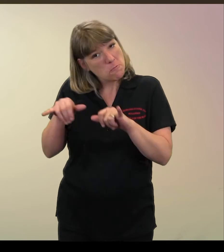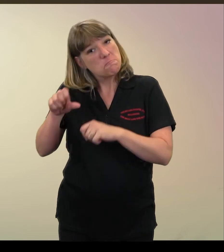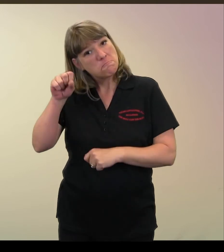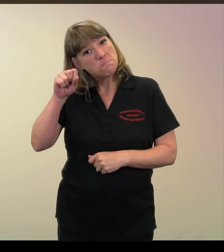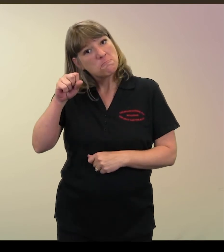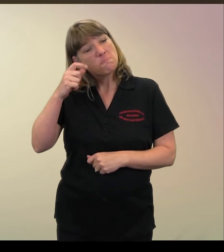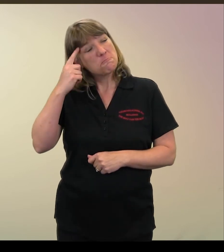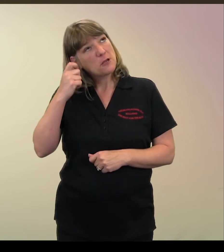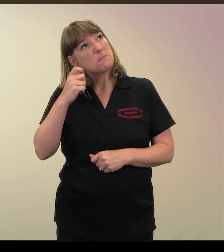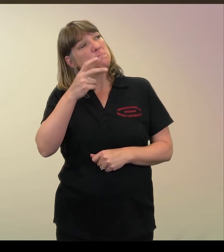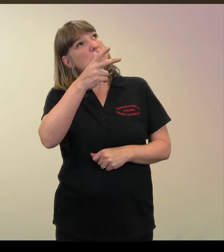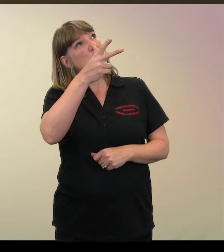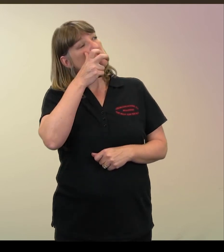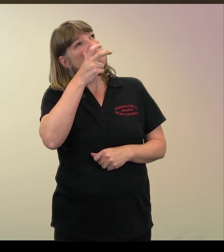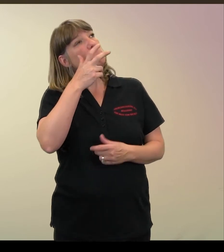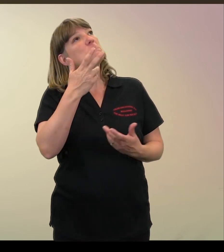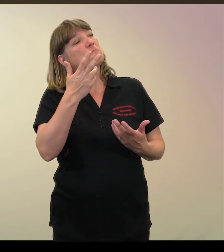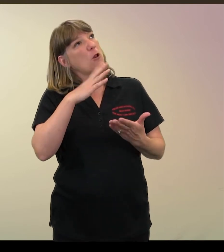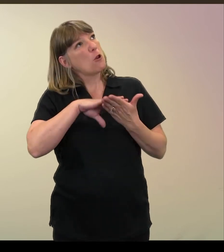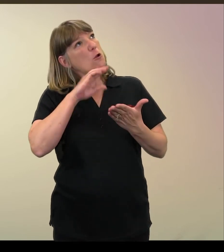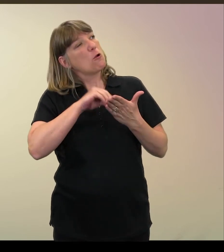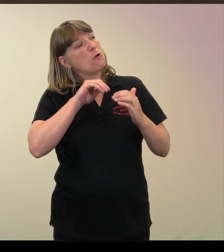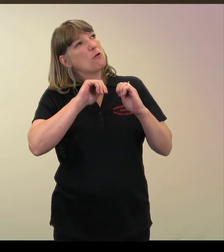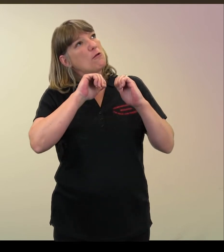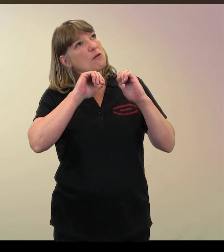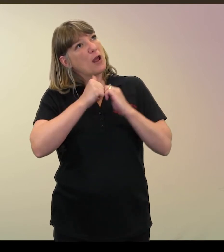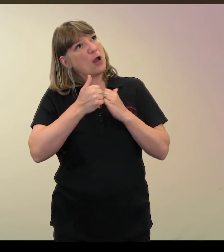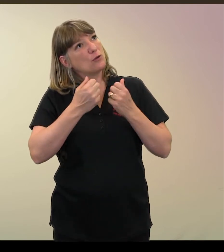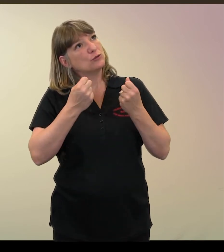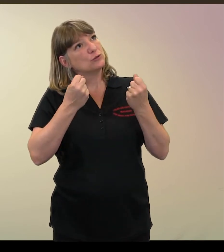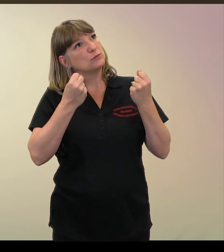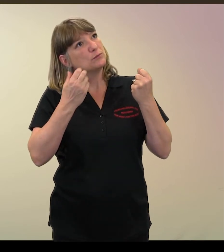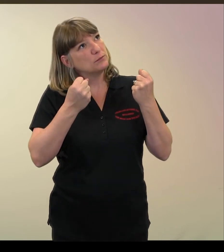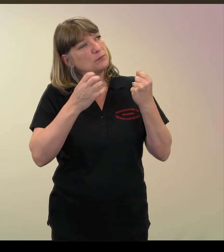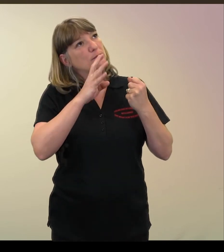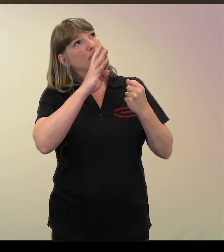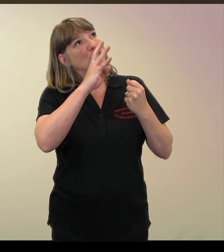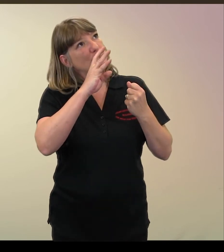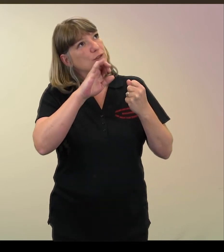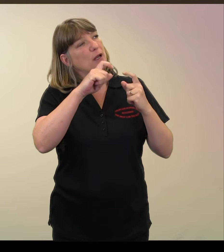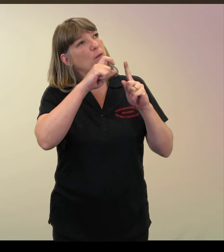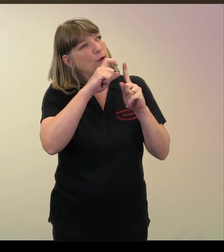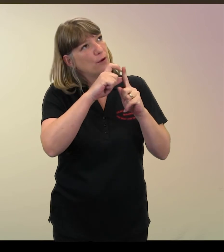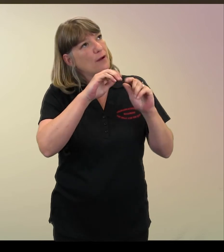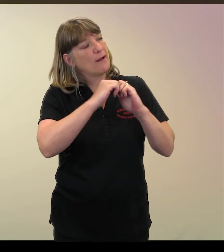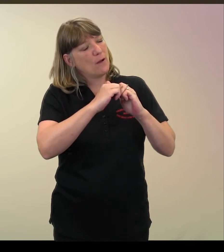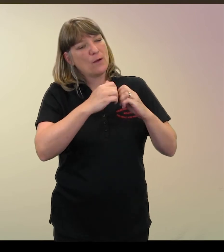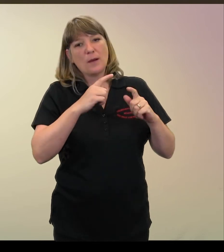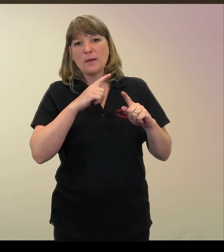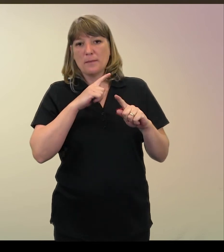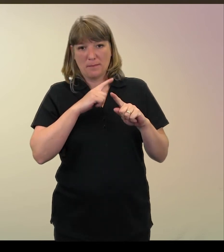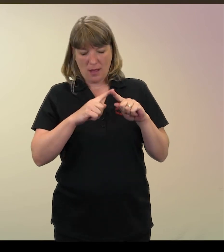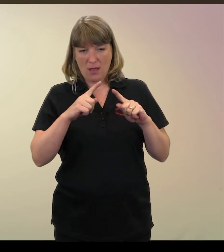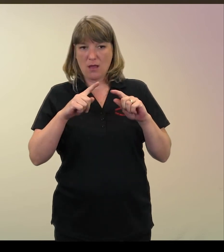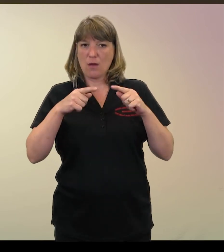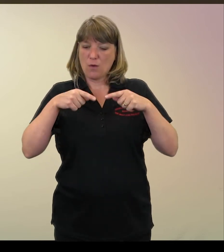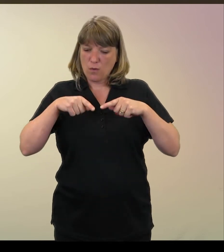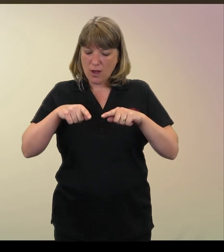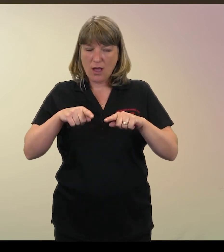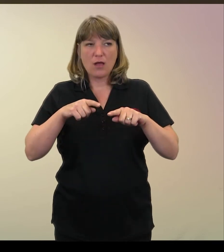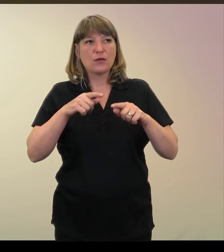more common, because it can be a mechanism for that child to learn how to produce the new word or the new